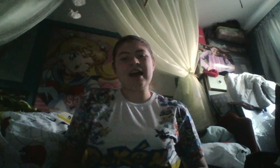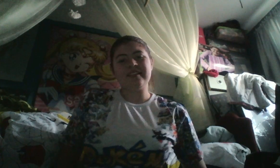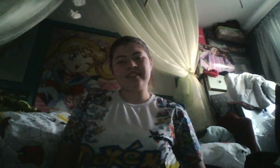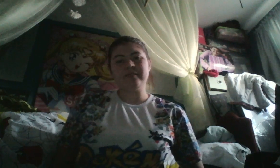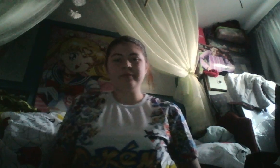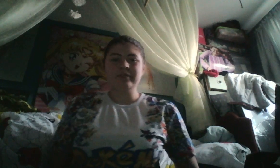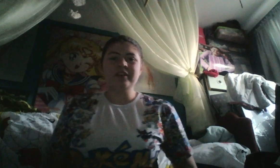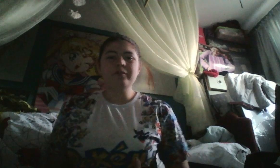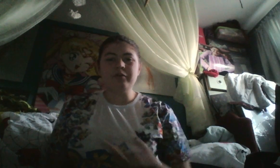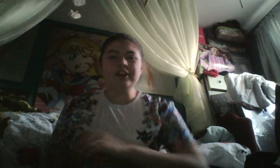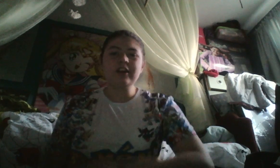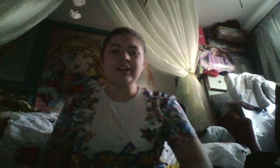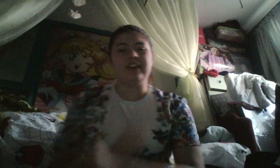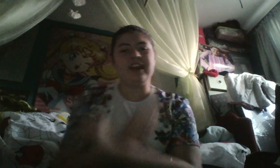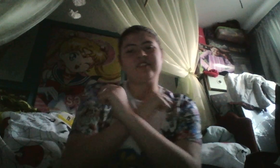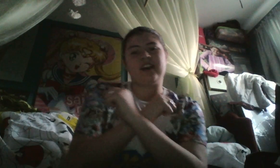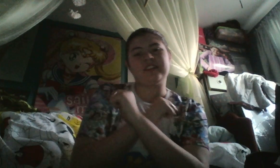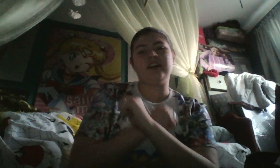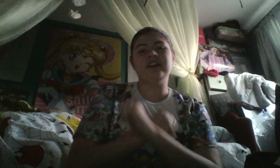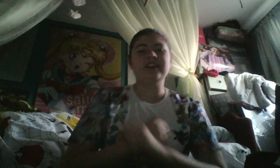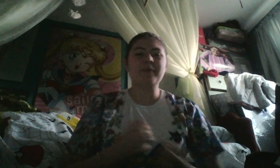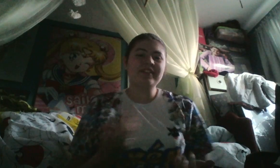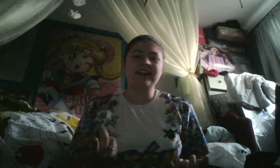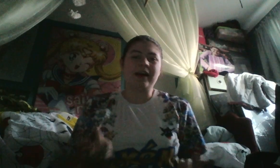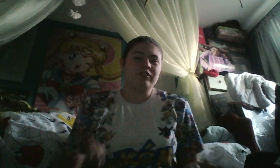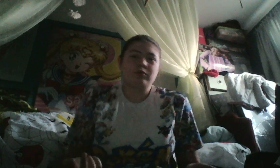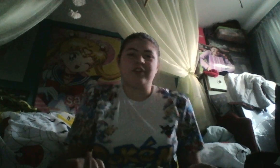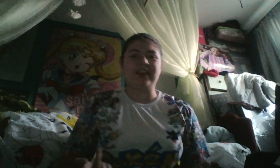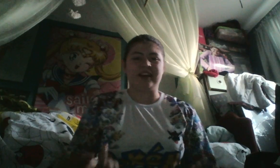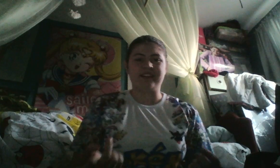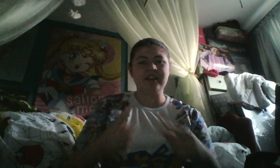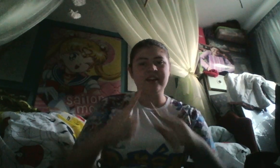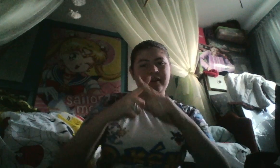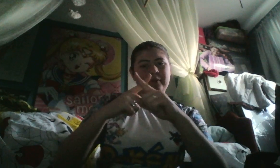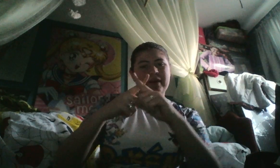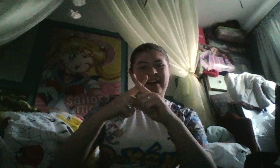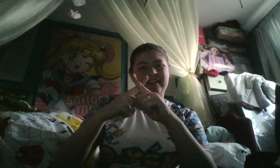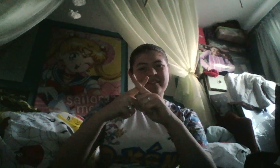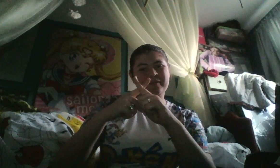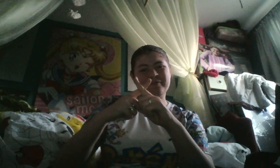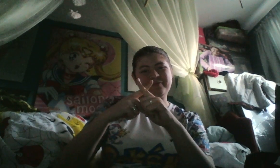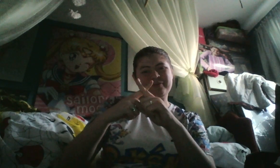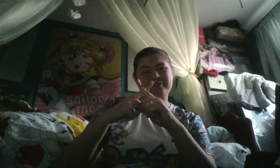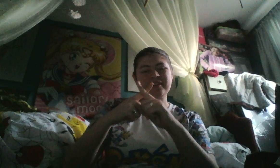X, we know how you do the X factor. It's basically that, just with the fingers. So X.